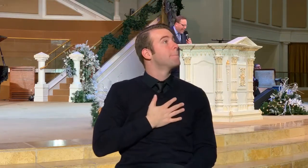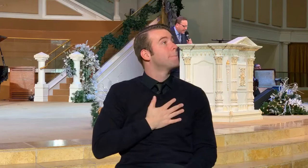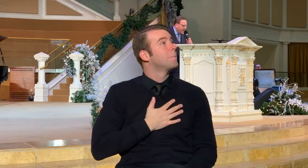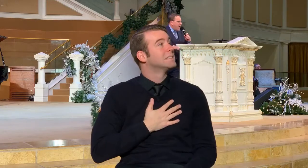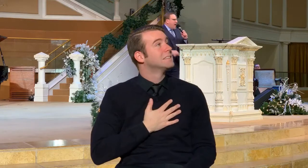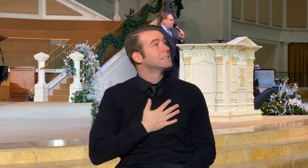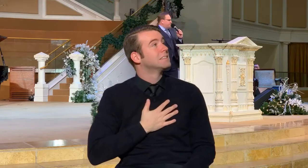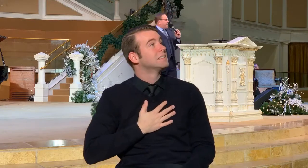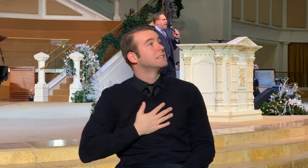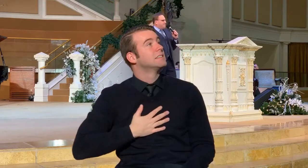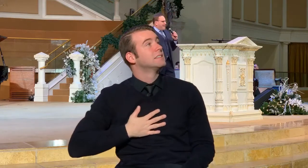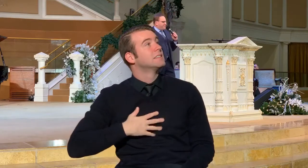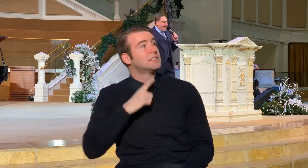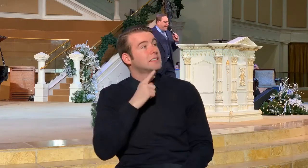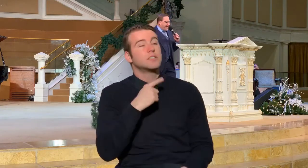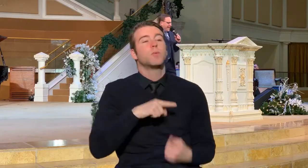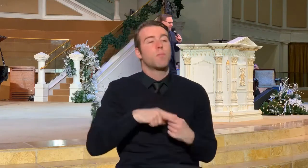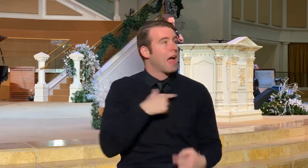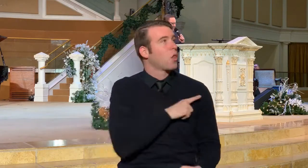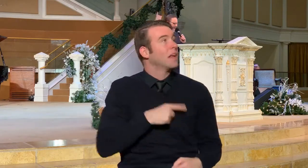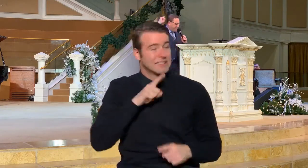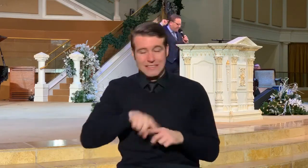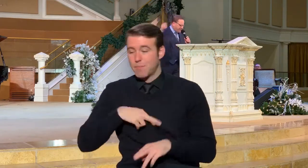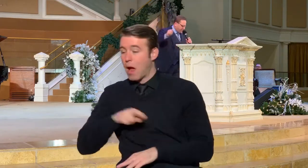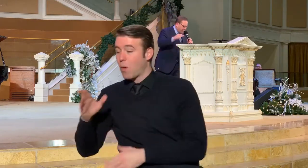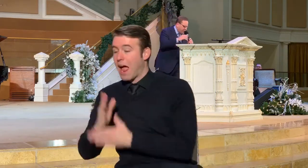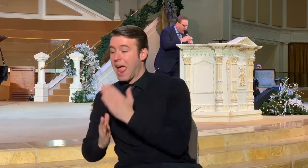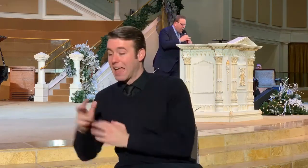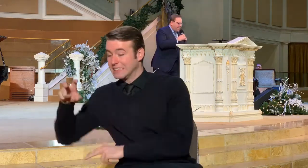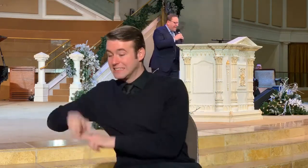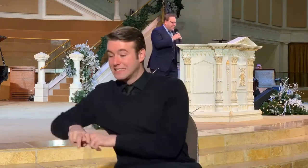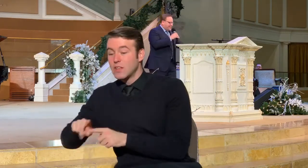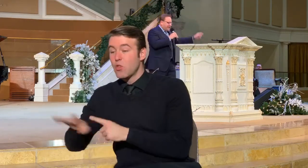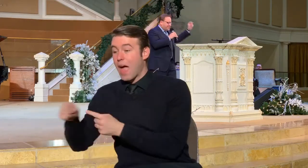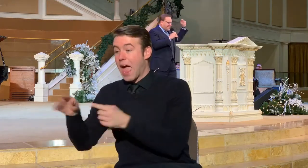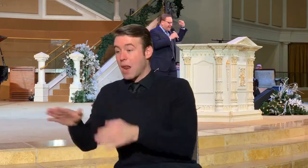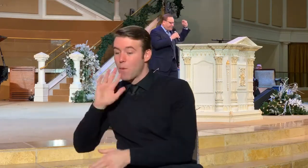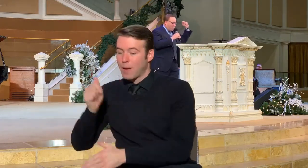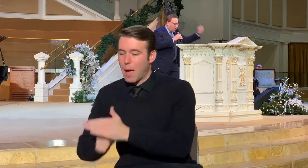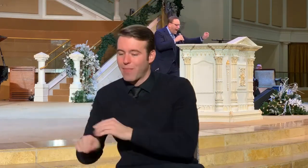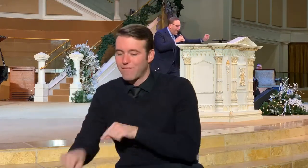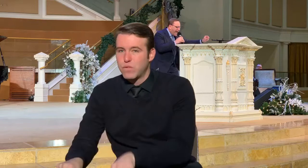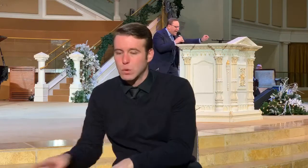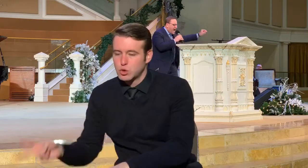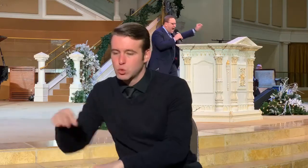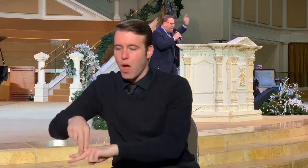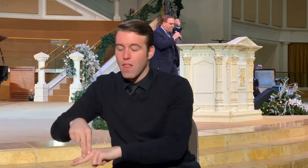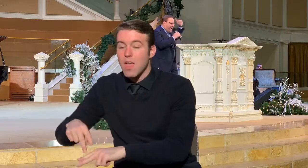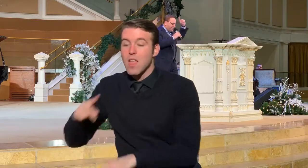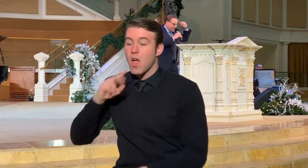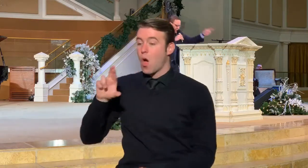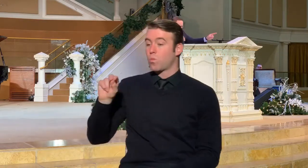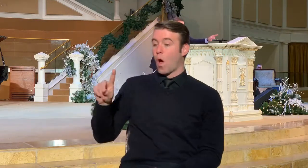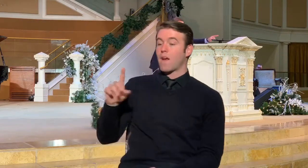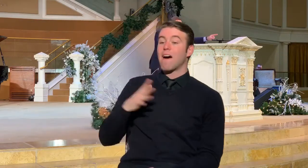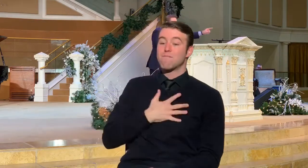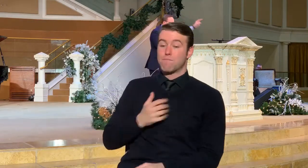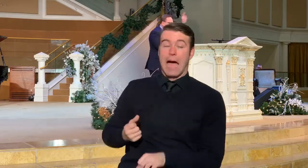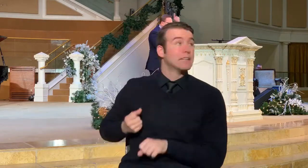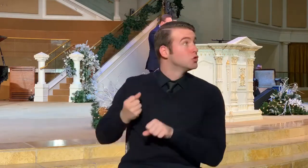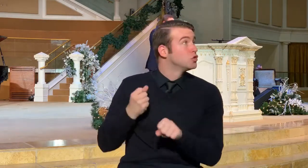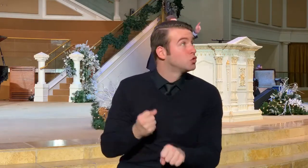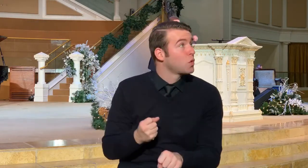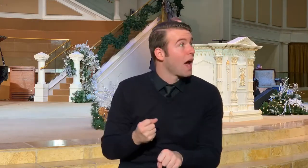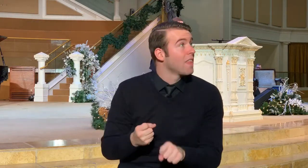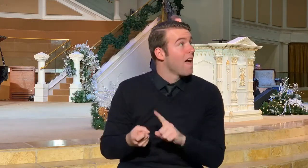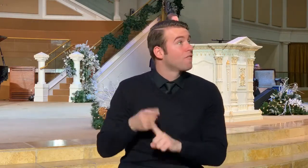right hand until I make thine enemies thy footstool. They shall set the rod of thy strength